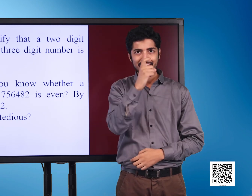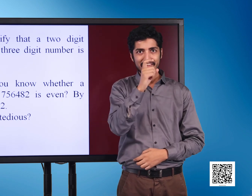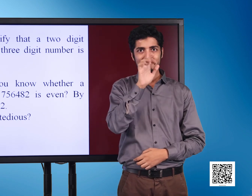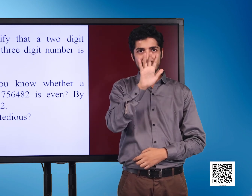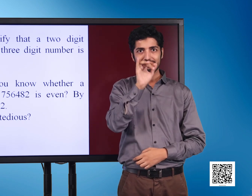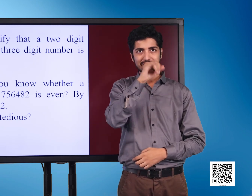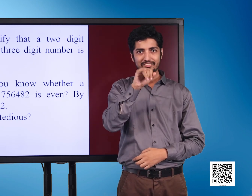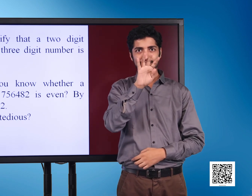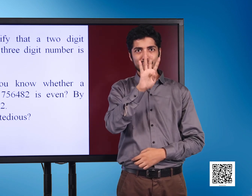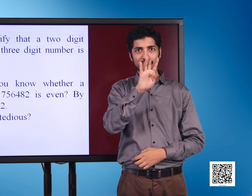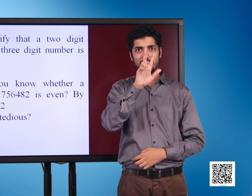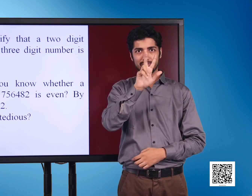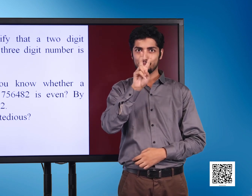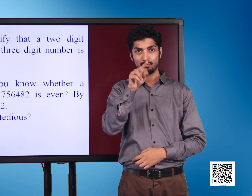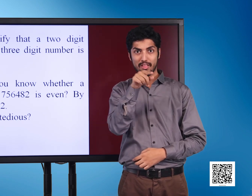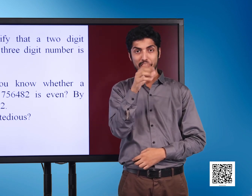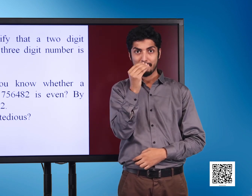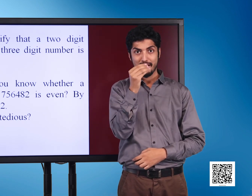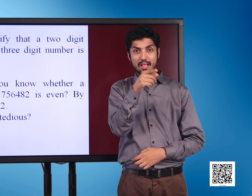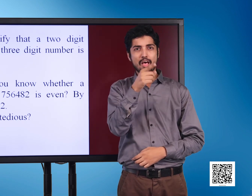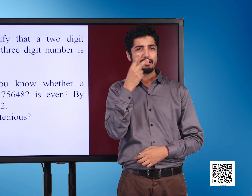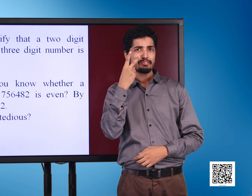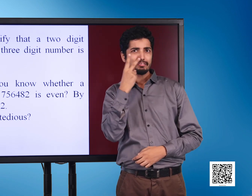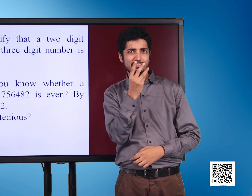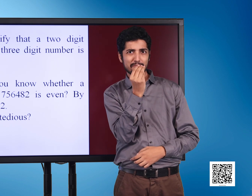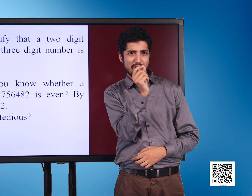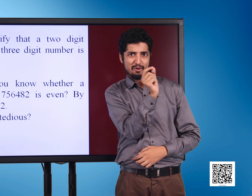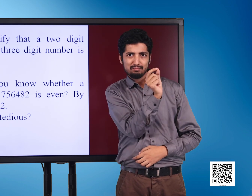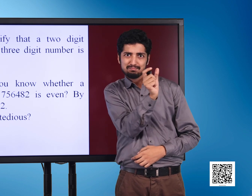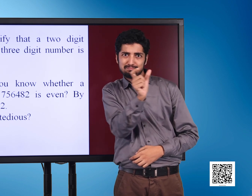756482 is even? By dividing it by 2.